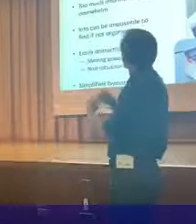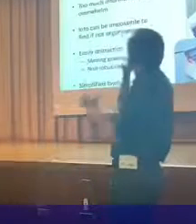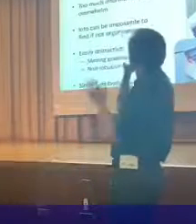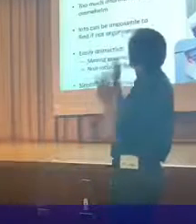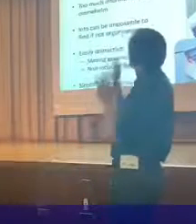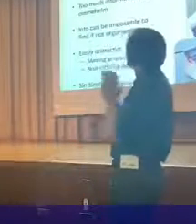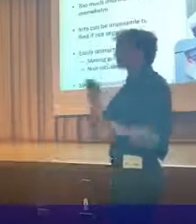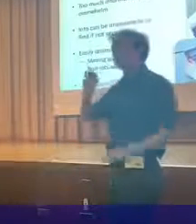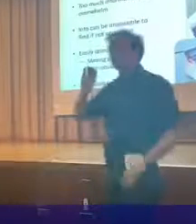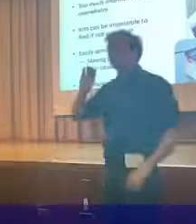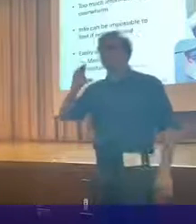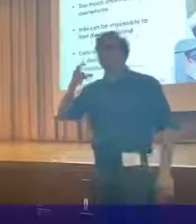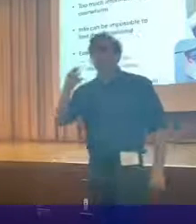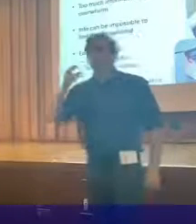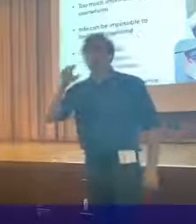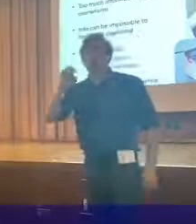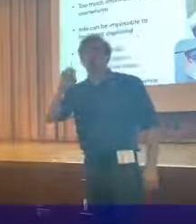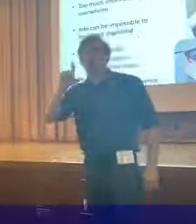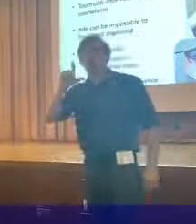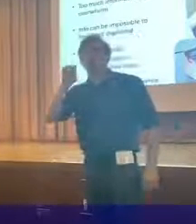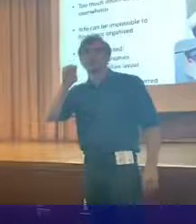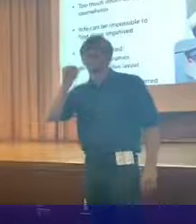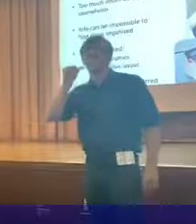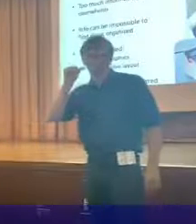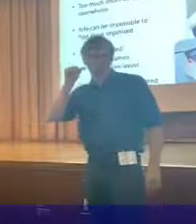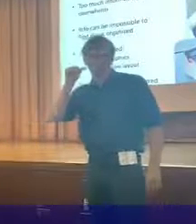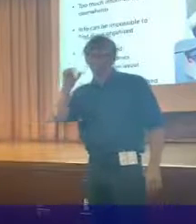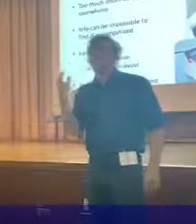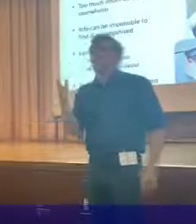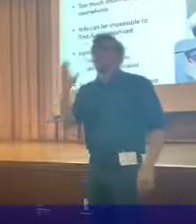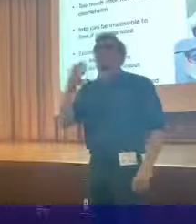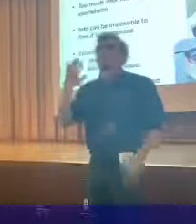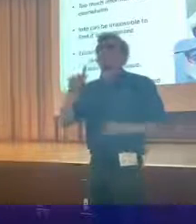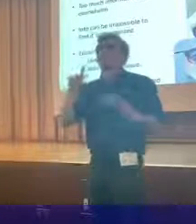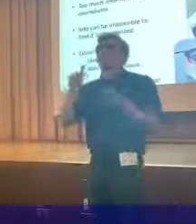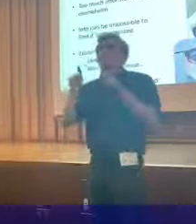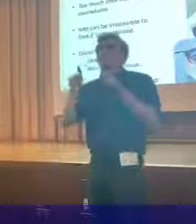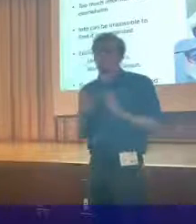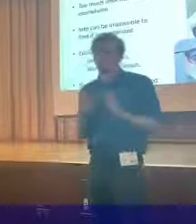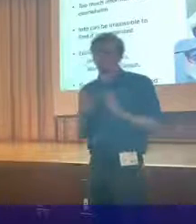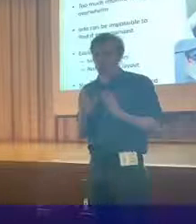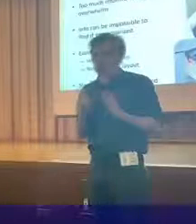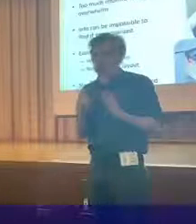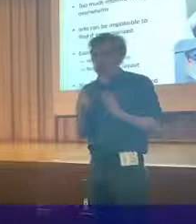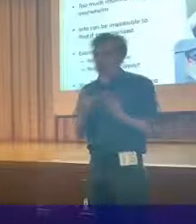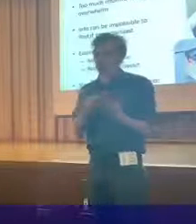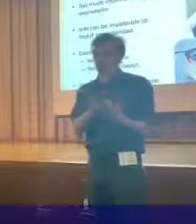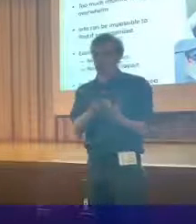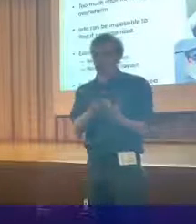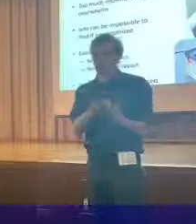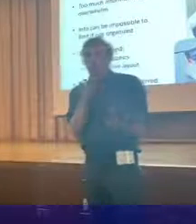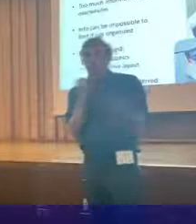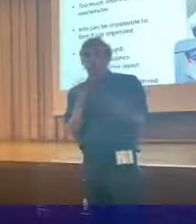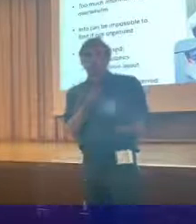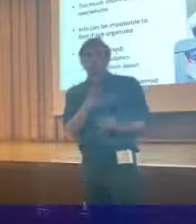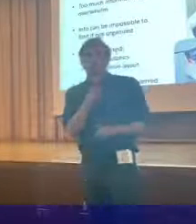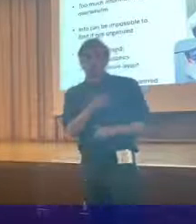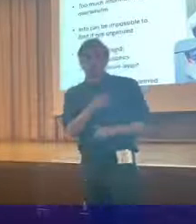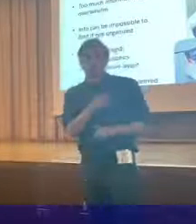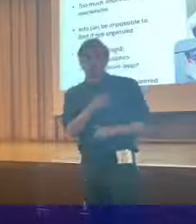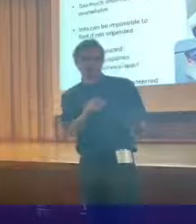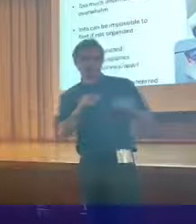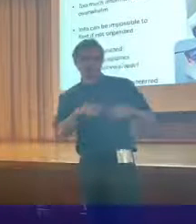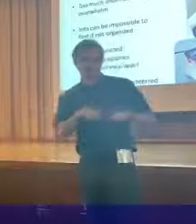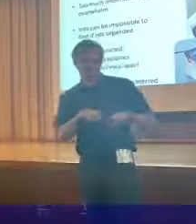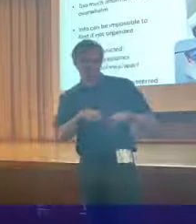and we learned a lot about Chelsea when she worked with us because she was a younger tester for us